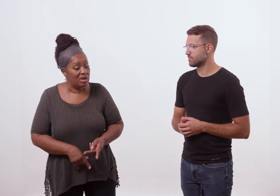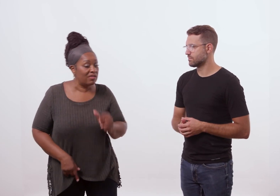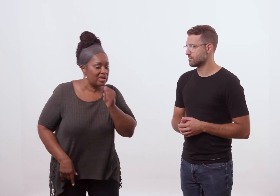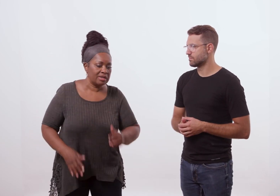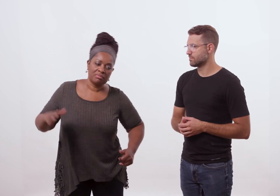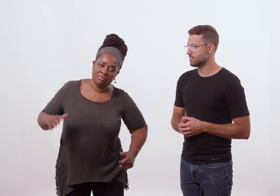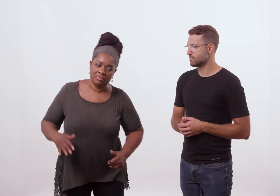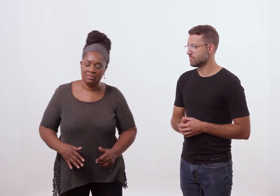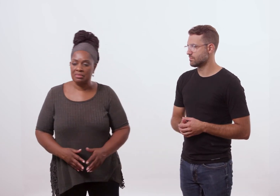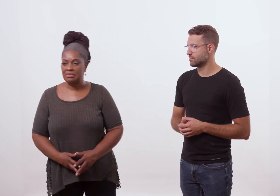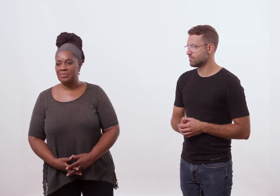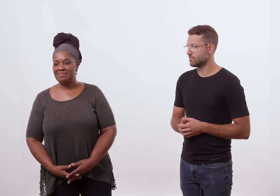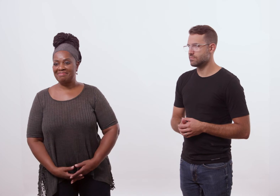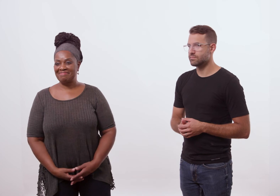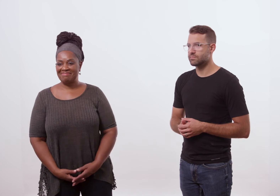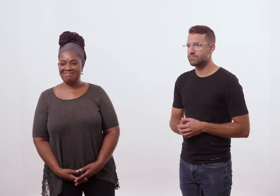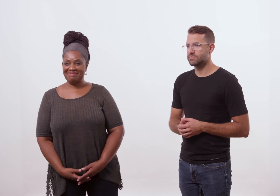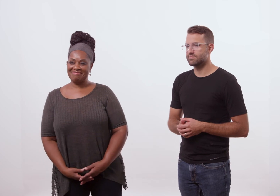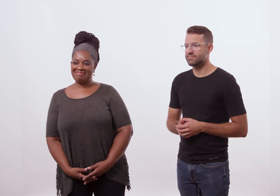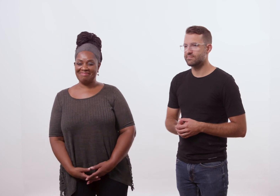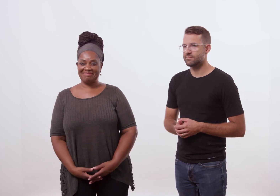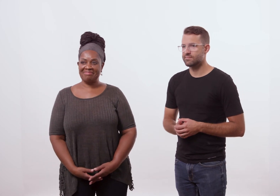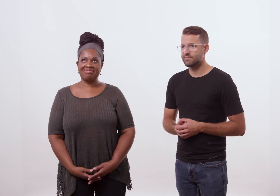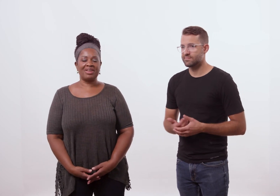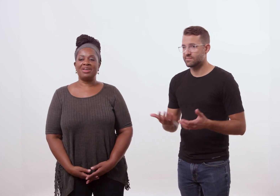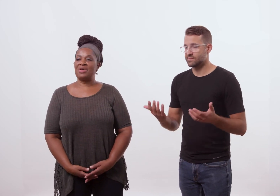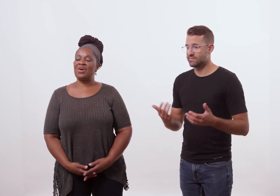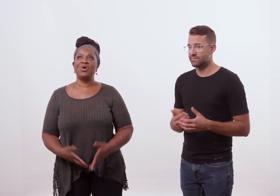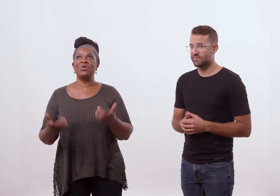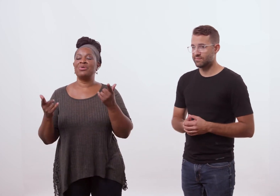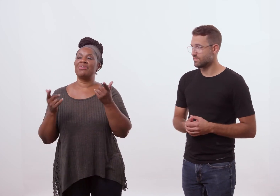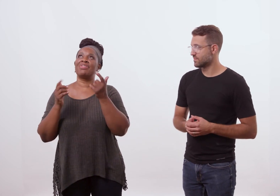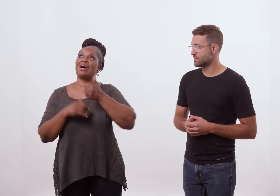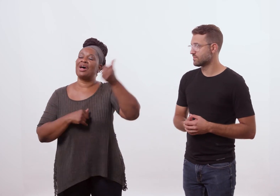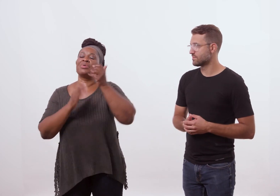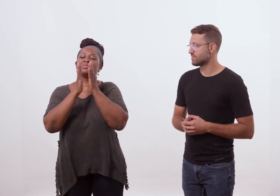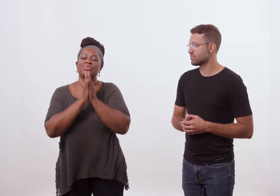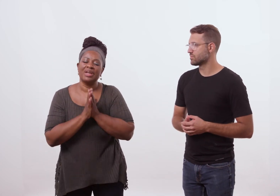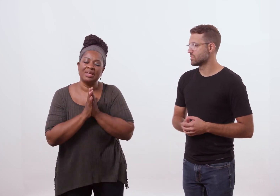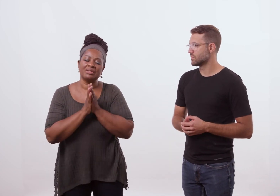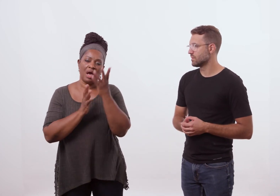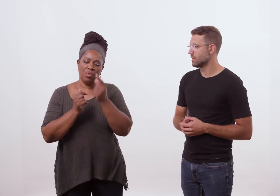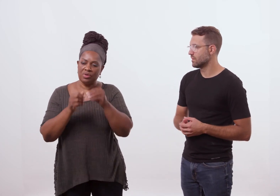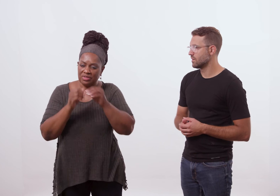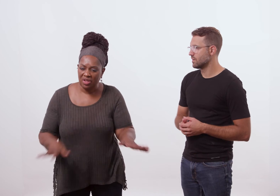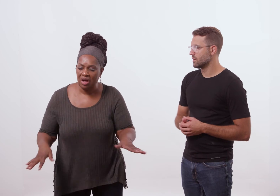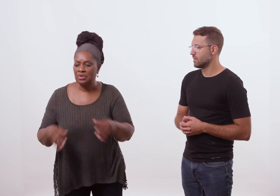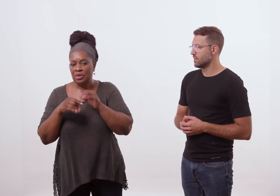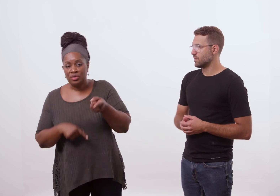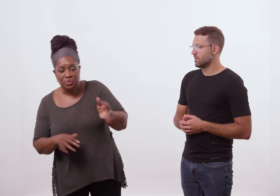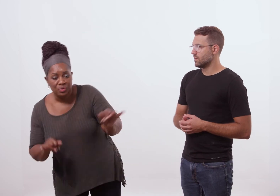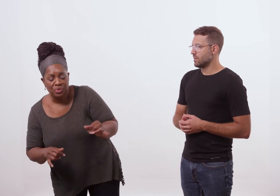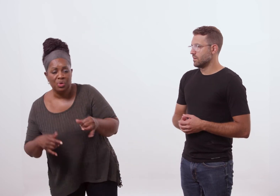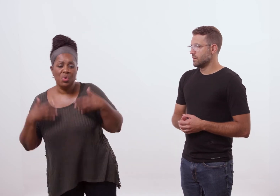you, my love. Oh, praise the High Ones. We've lost our holt, our woods, our wolves. We thought we'd lost you